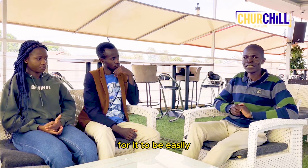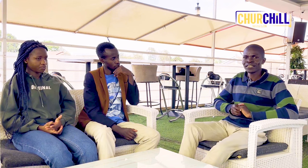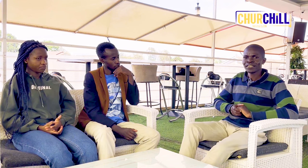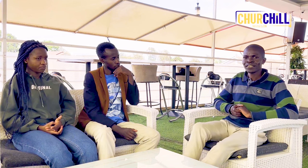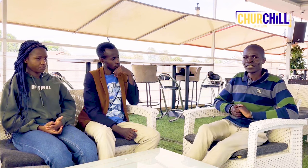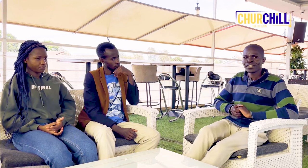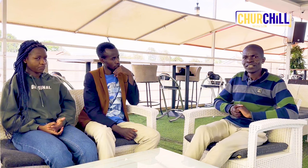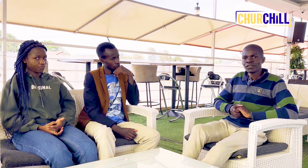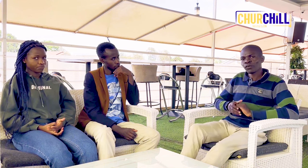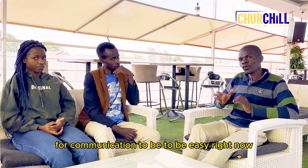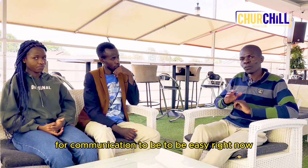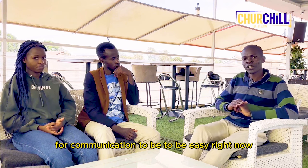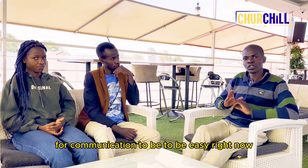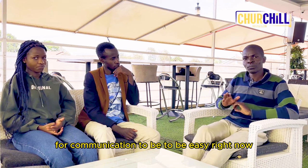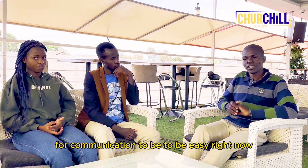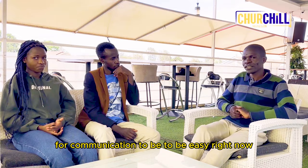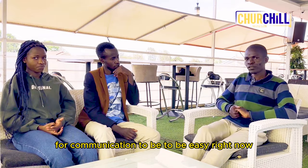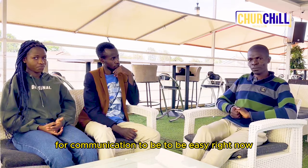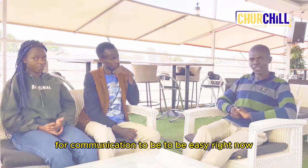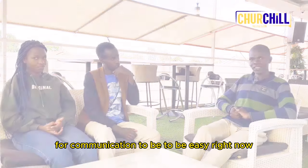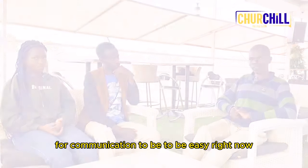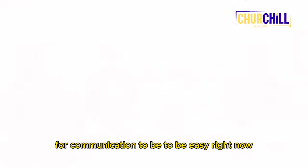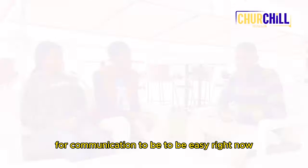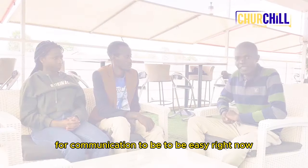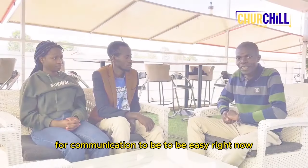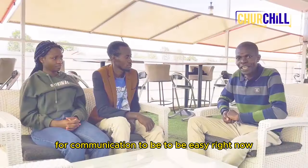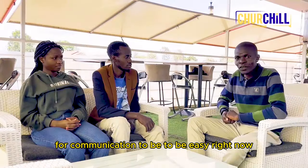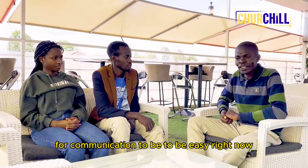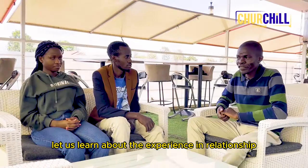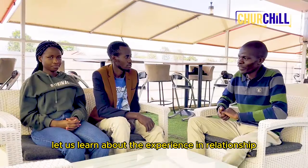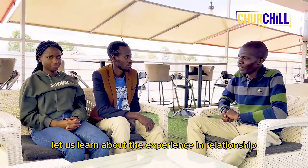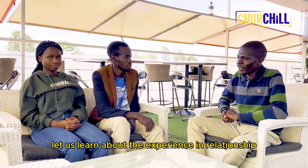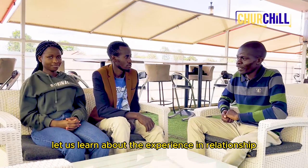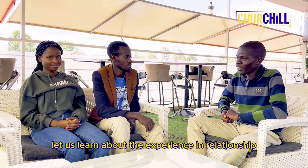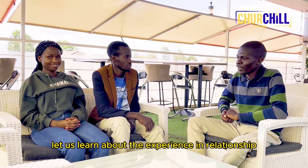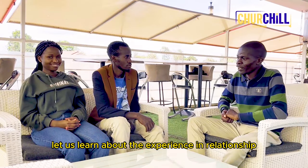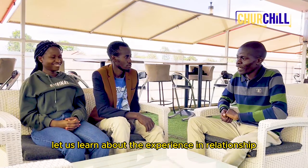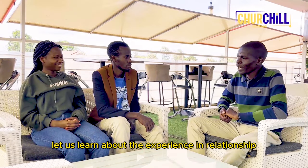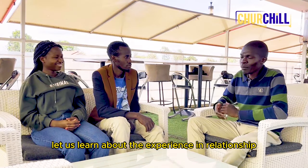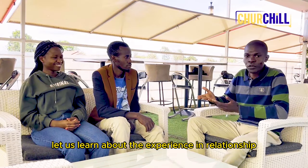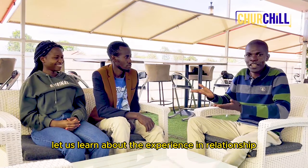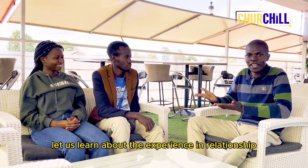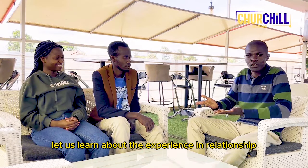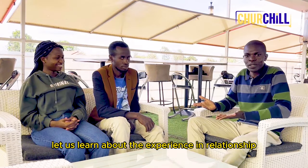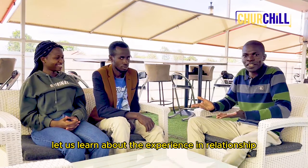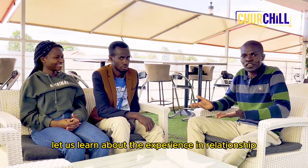for communication to be easy. Right now, let us learn about the experience